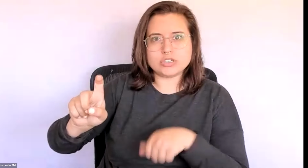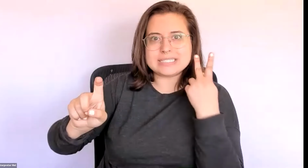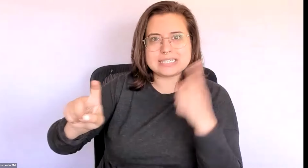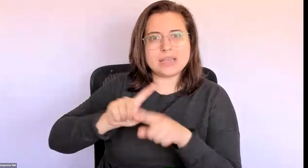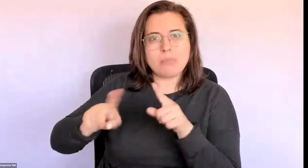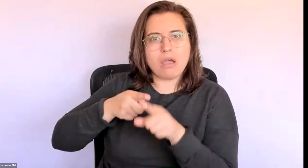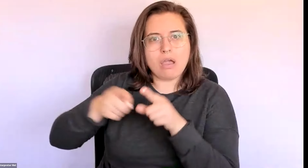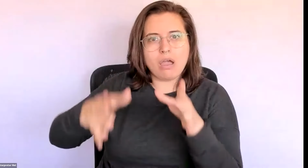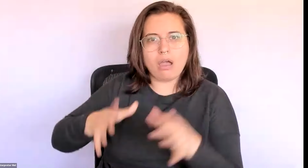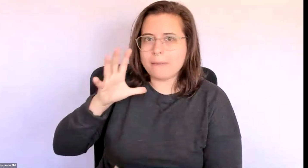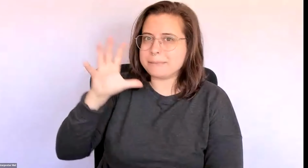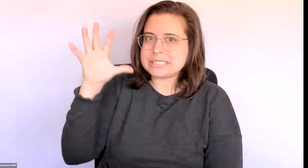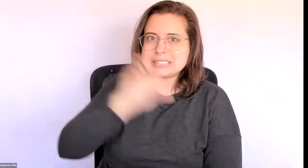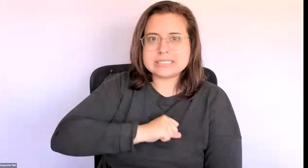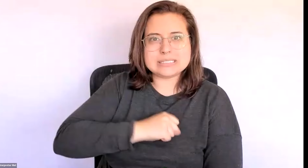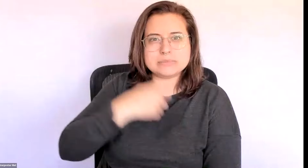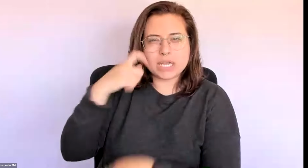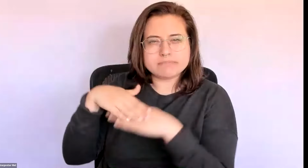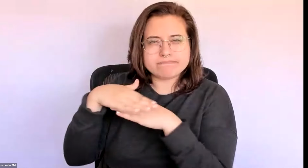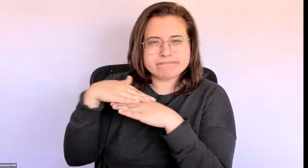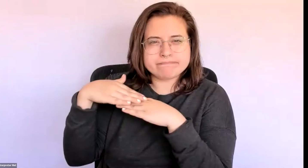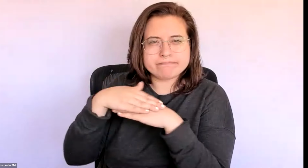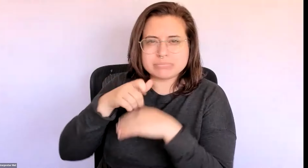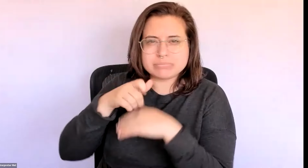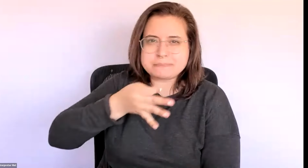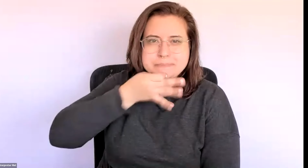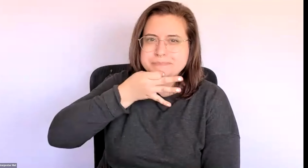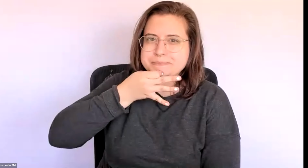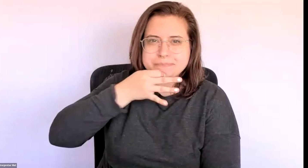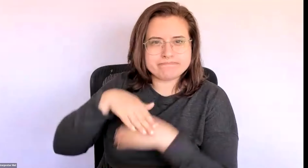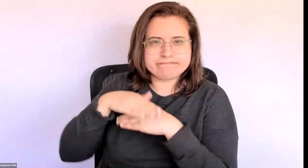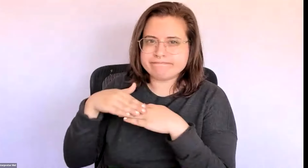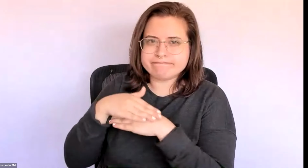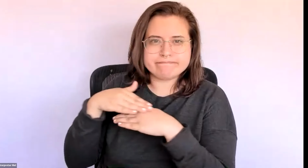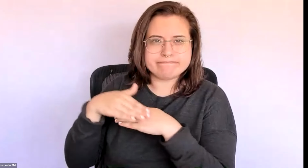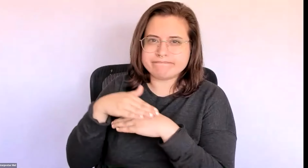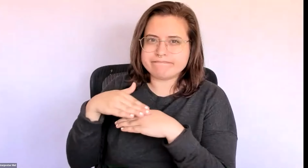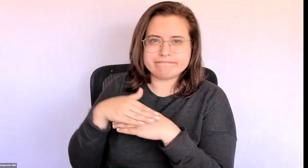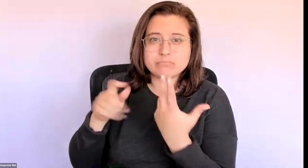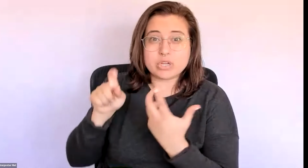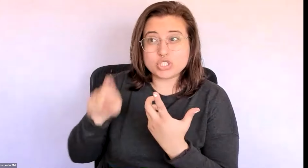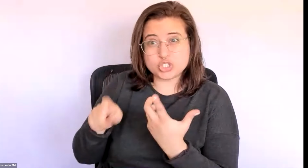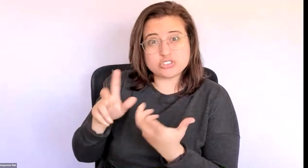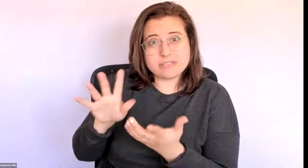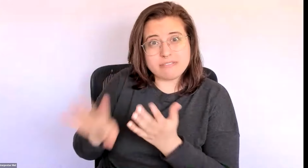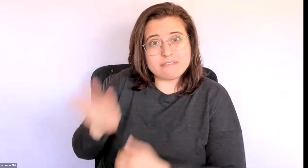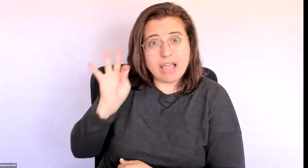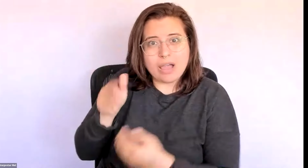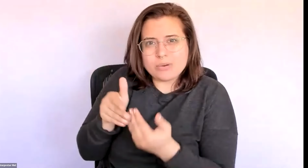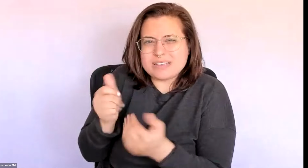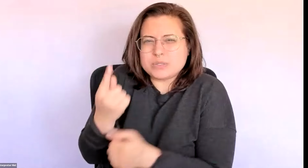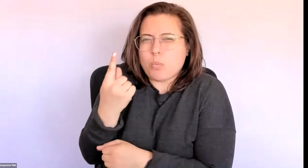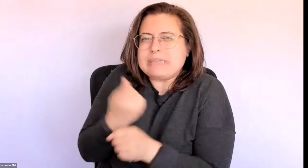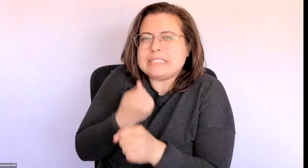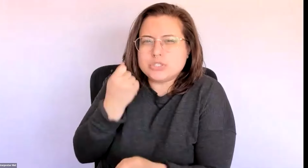earlier mammograms and should have been picked up at least 1 year